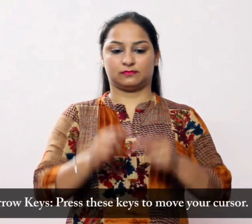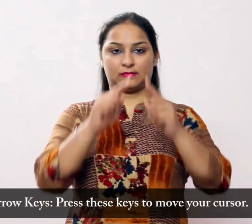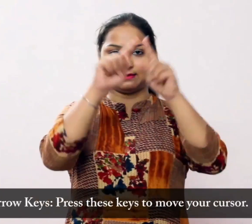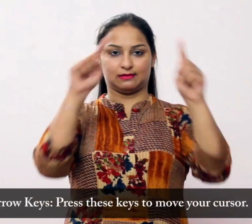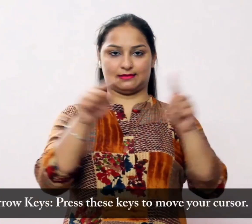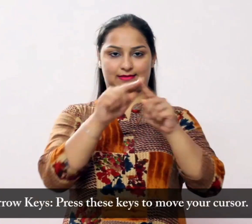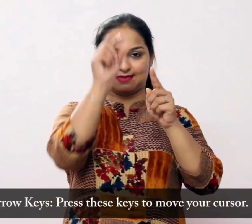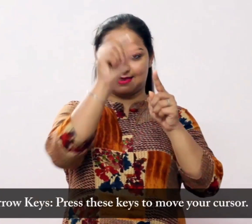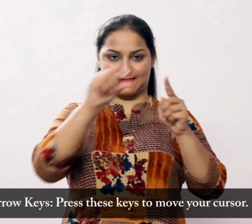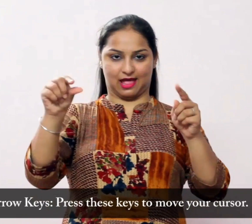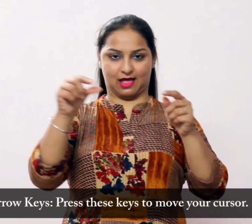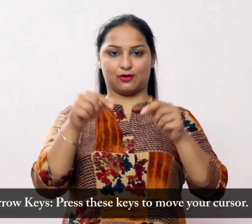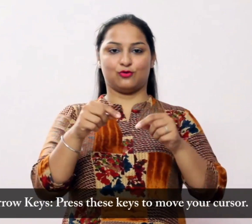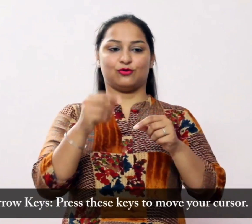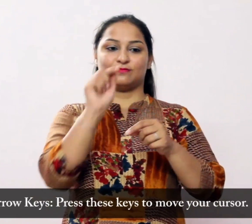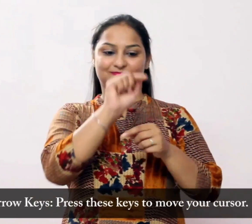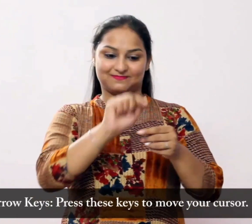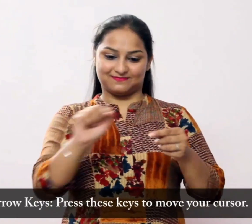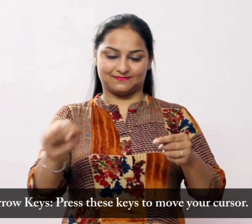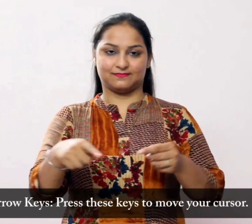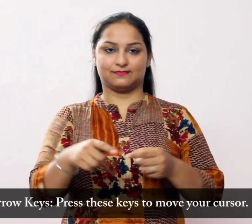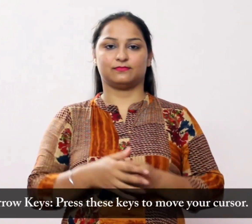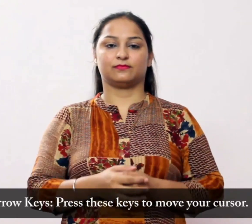Arrow keys. Press these keys to move your cursor.